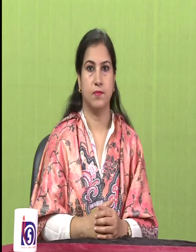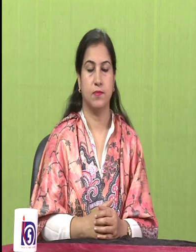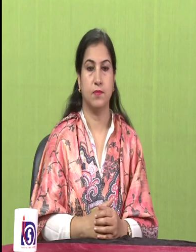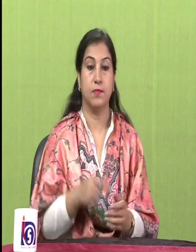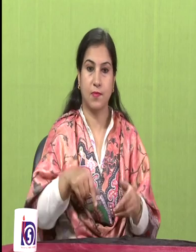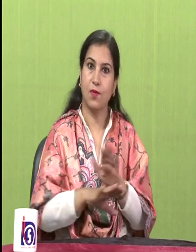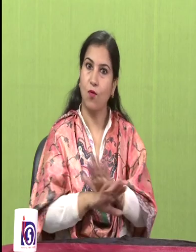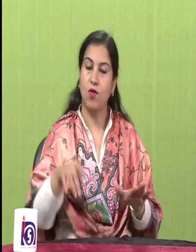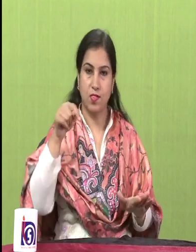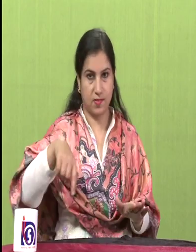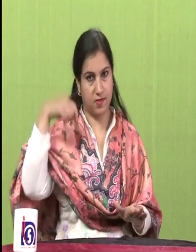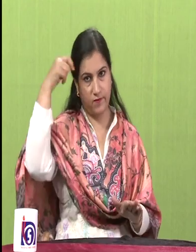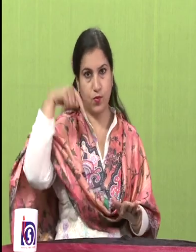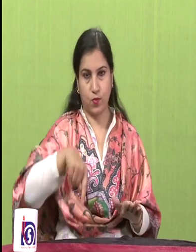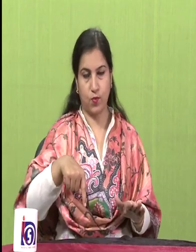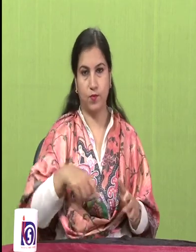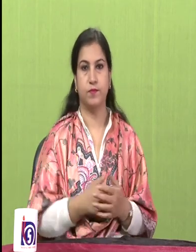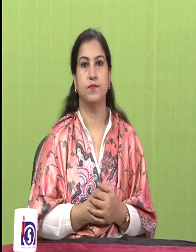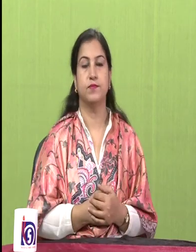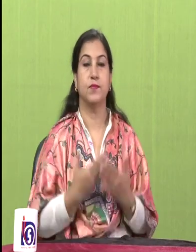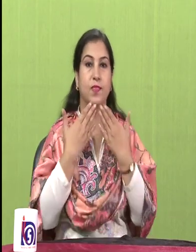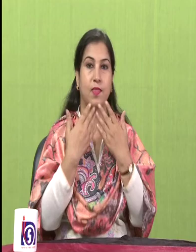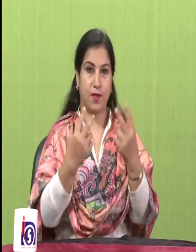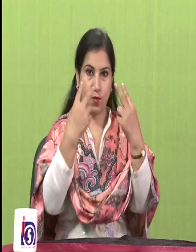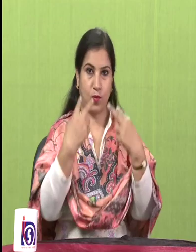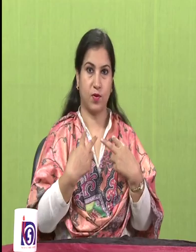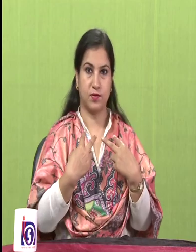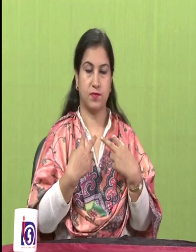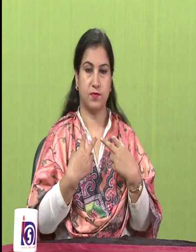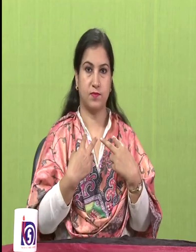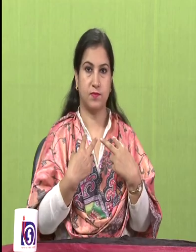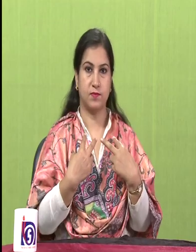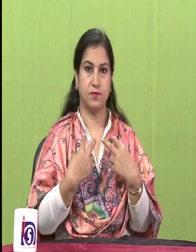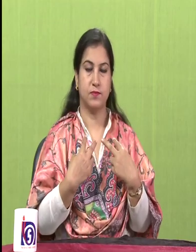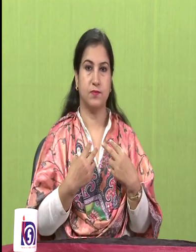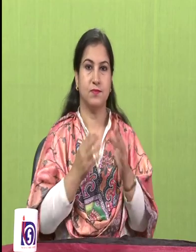That's all for today. Thanks for watching. Namaskar.